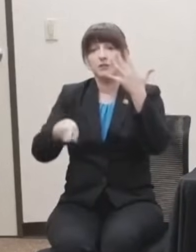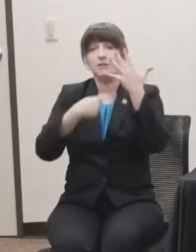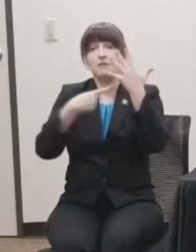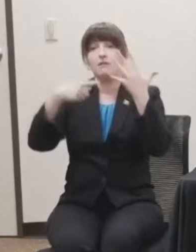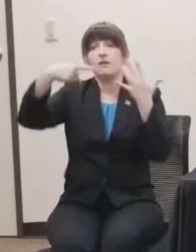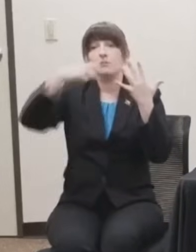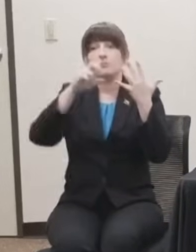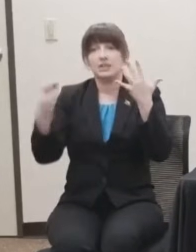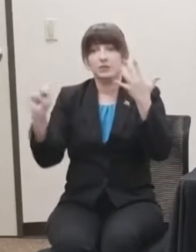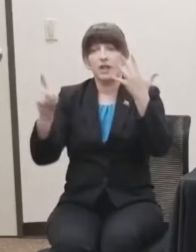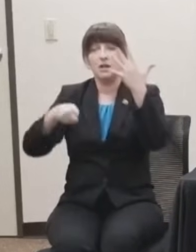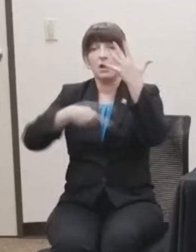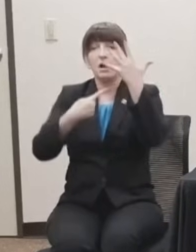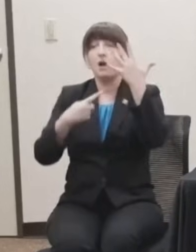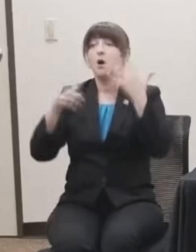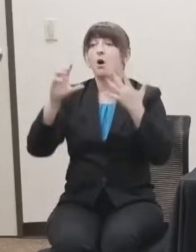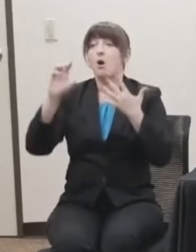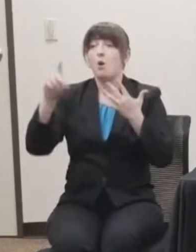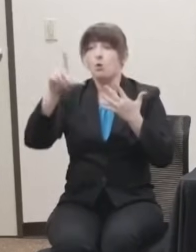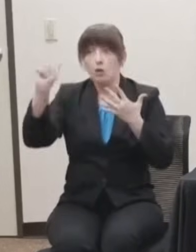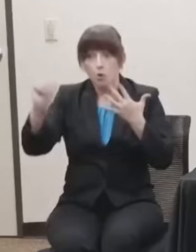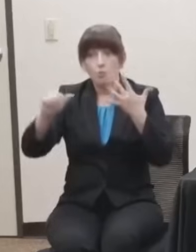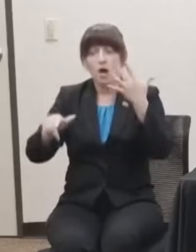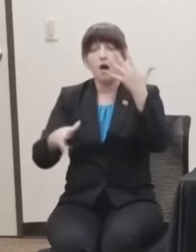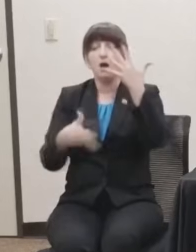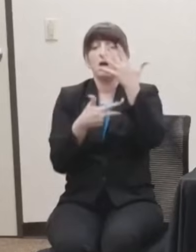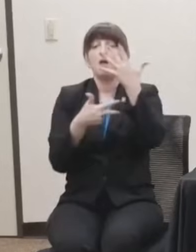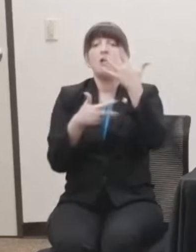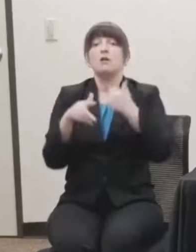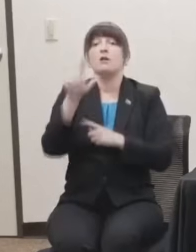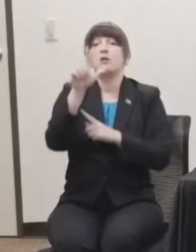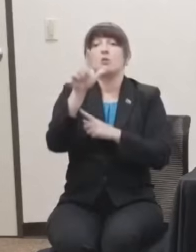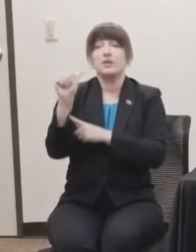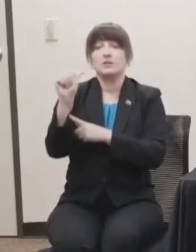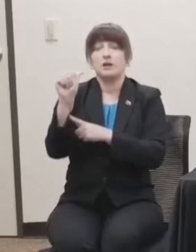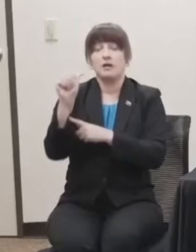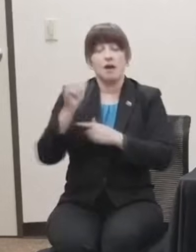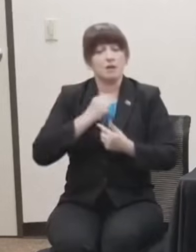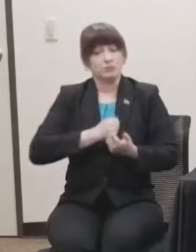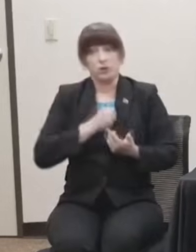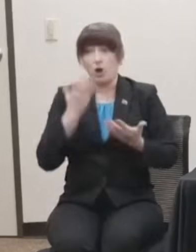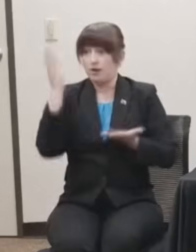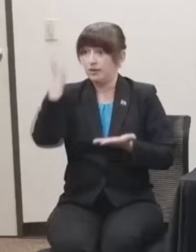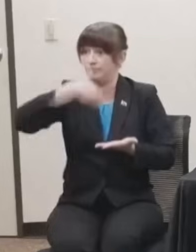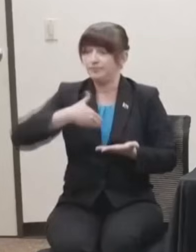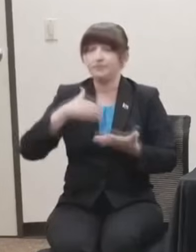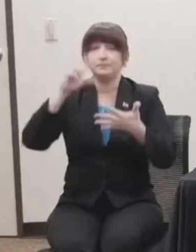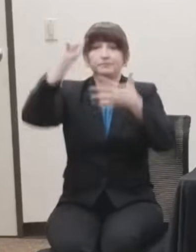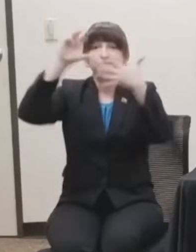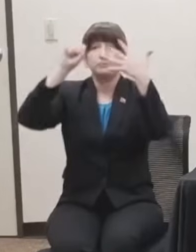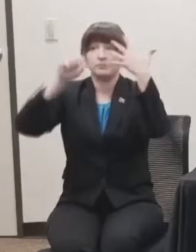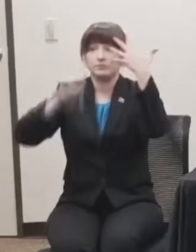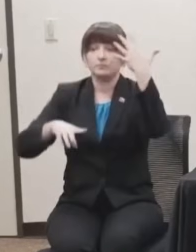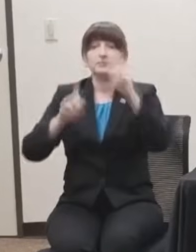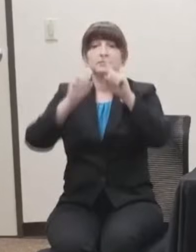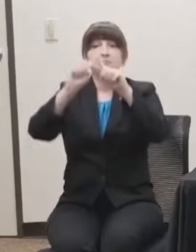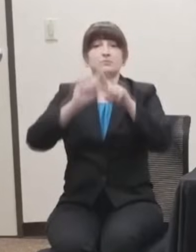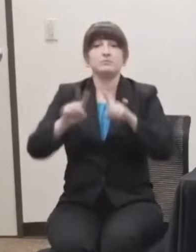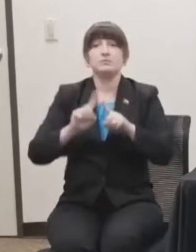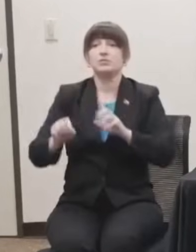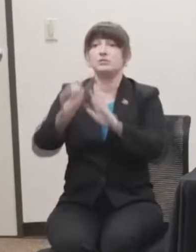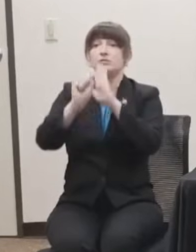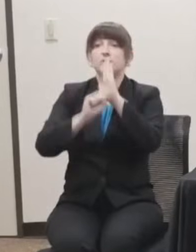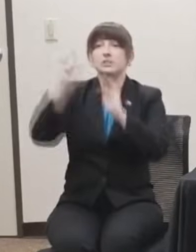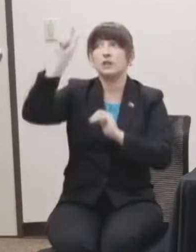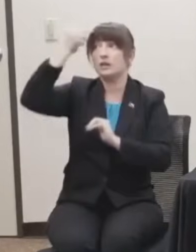of Oklahoma, and Governor Landry in Louisiana. And again, I'm sorry if I missed some. I know there's others that are constantly